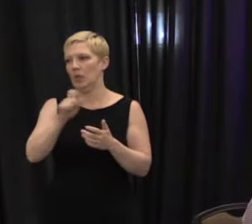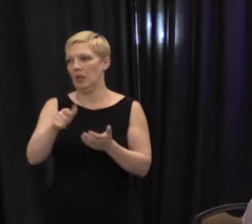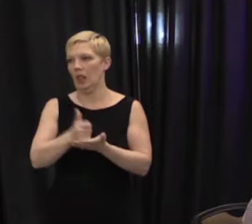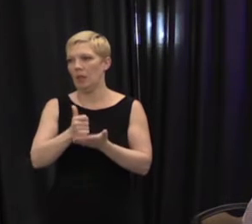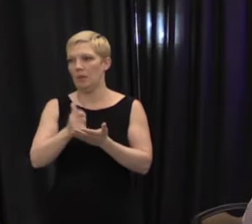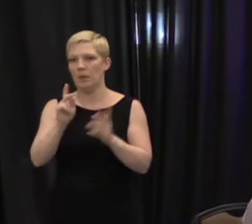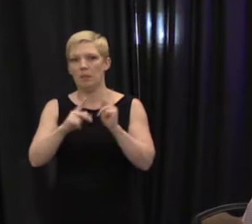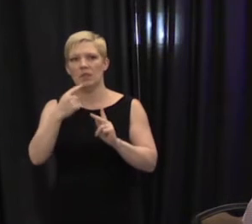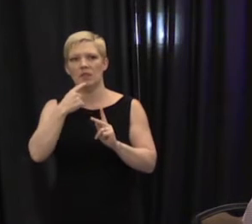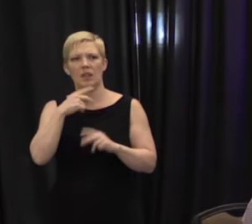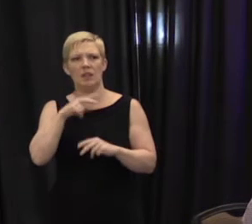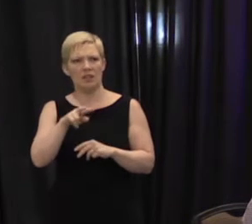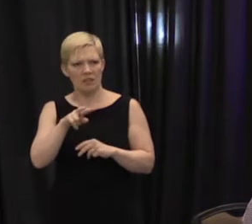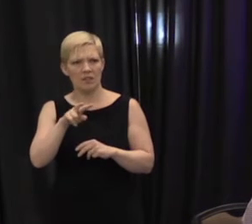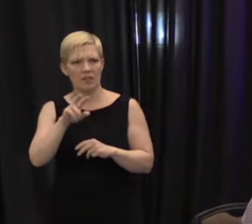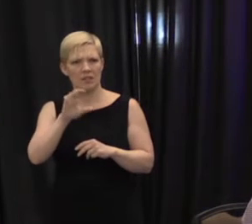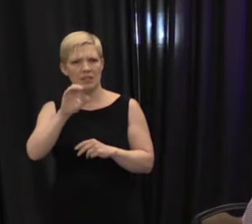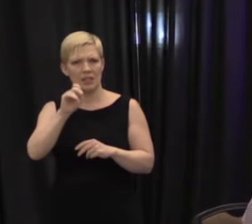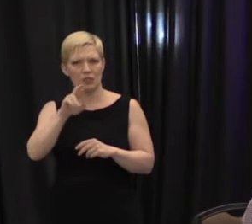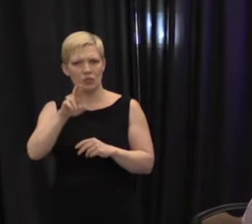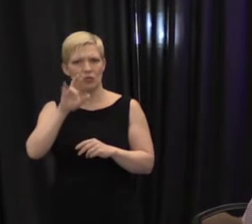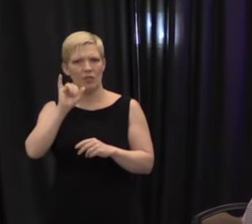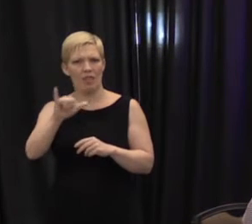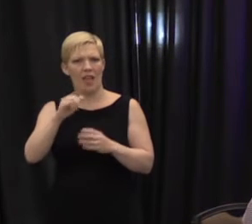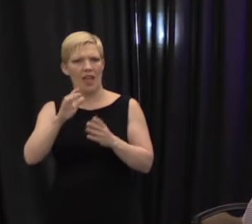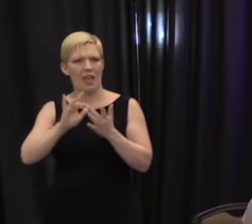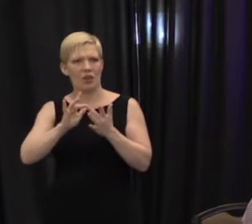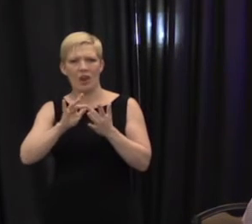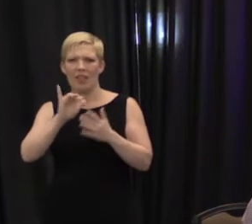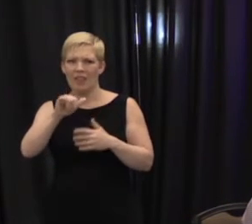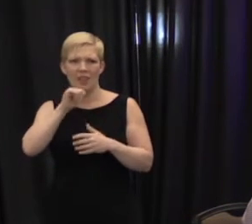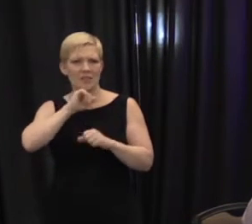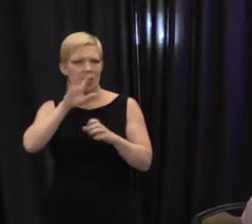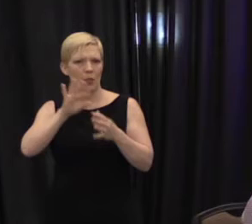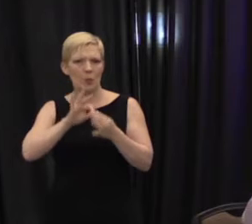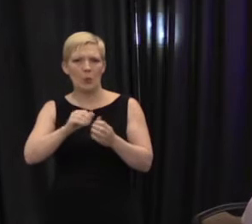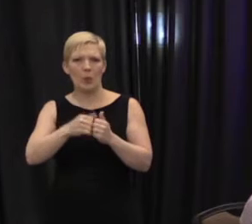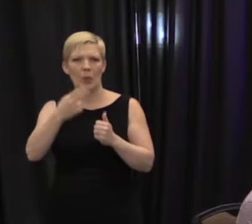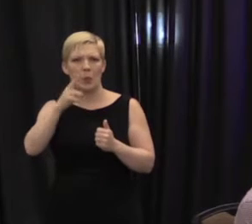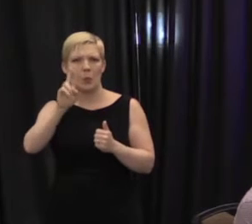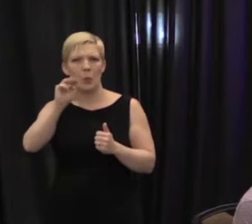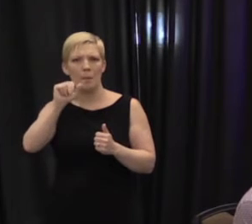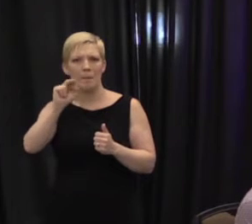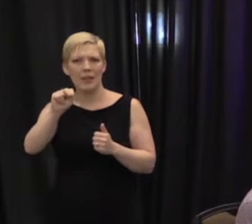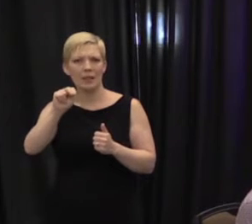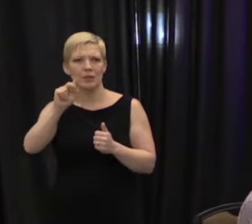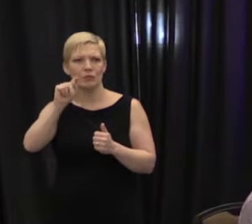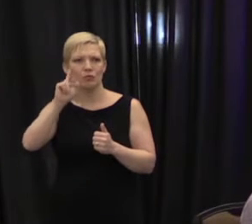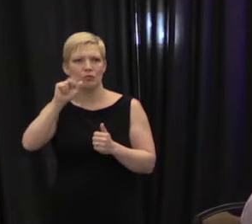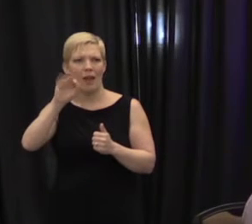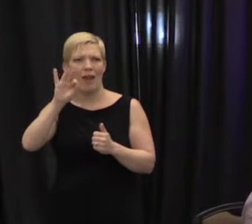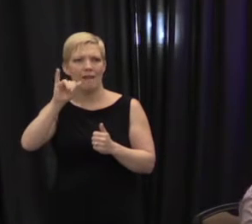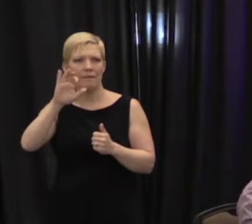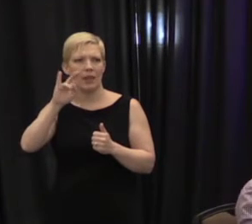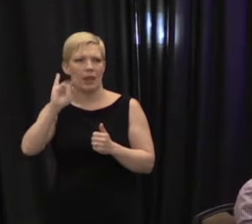this is really just censoring the internet. This has nothing to do with human trafficking. Thank you. Preston.